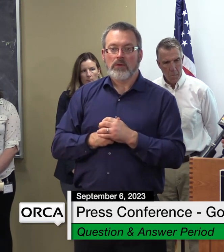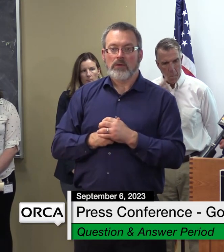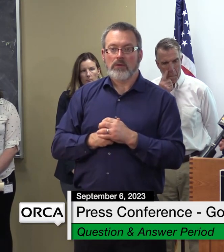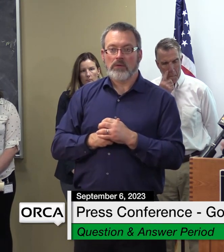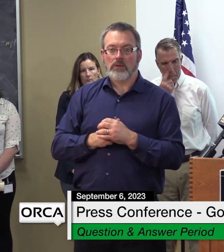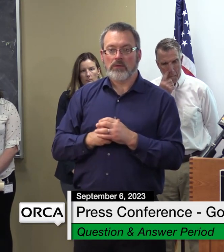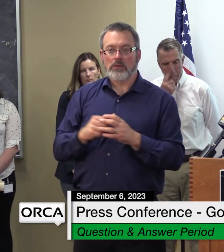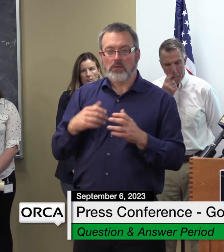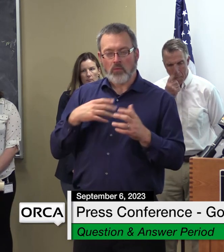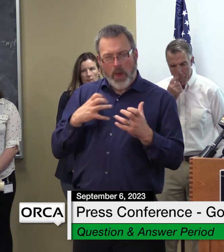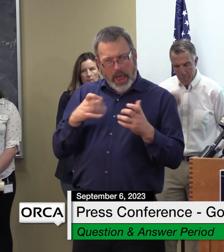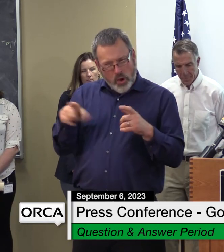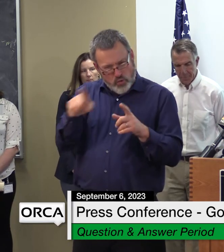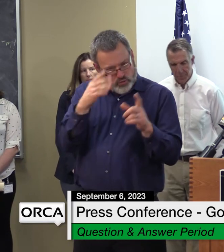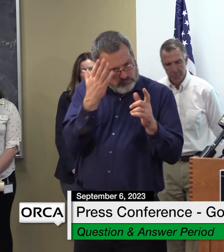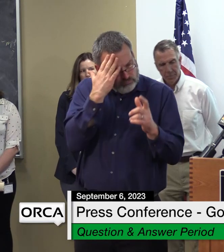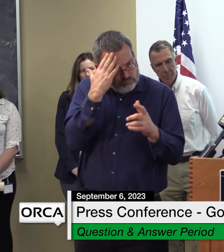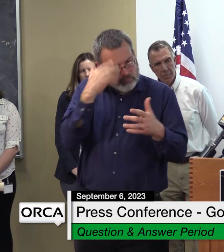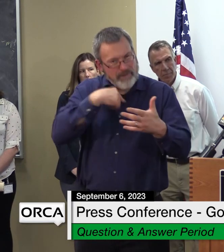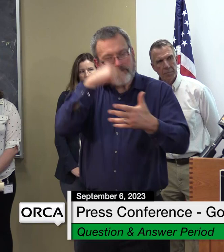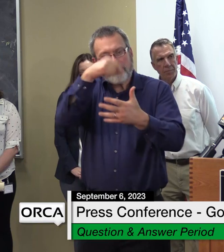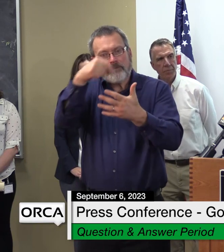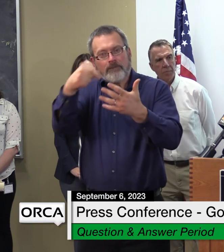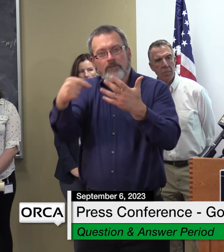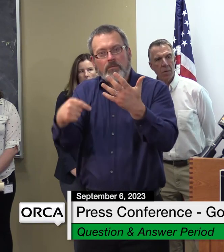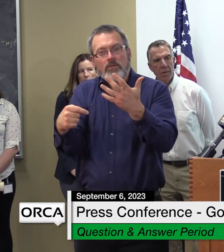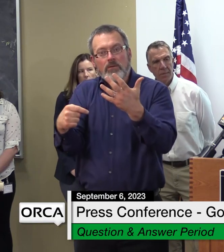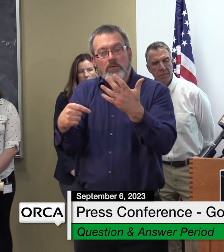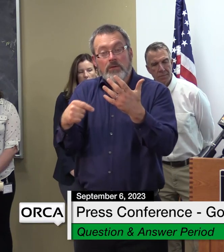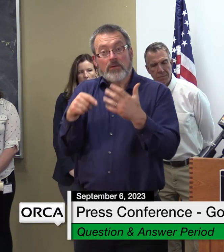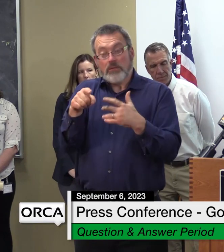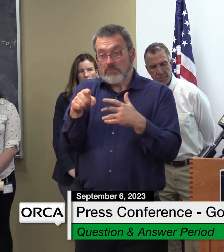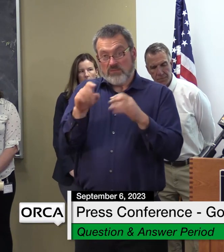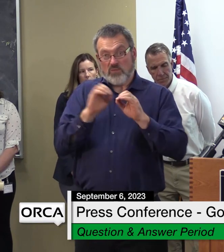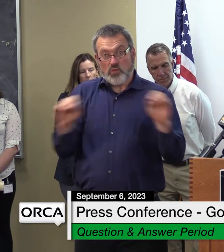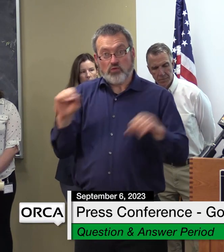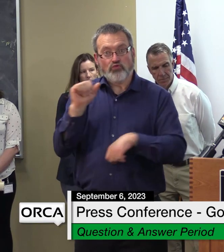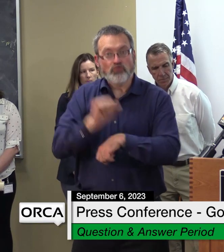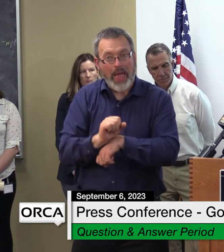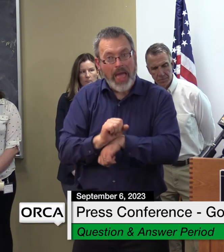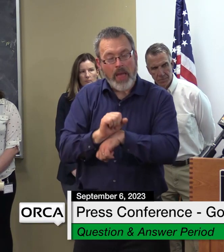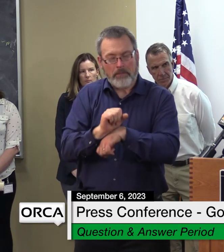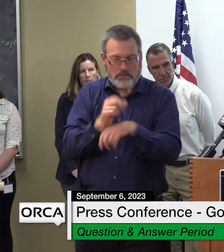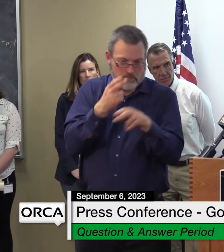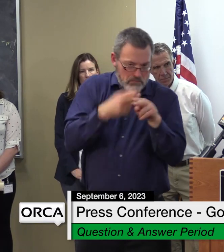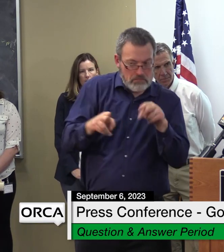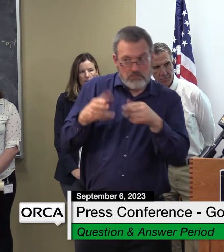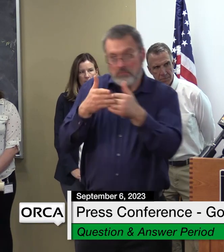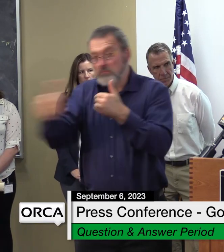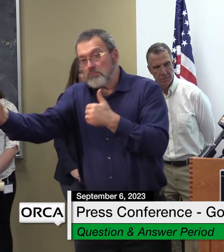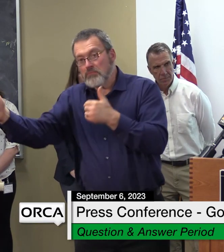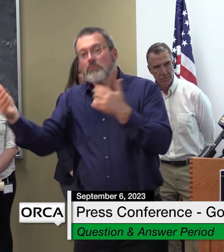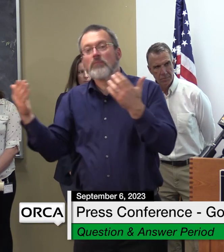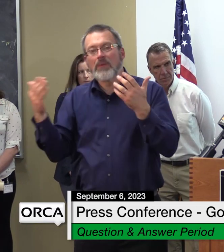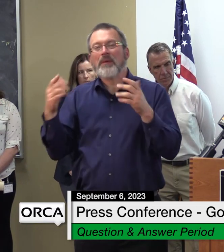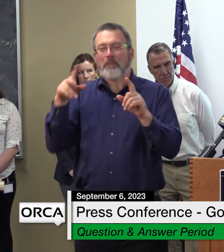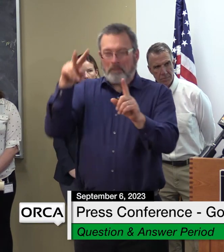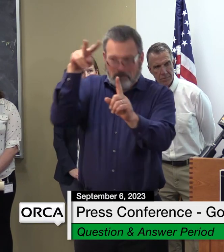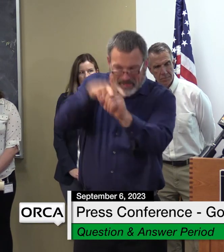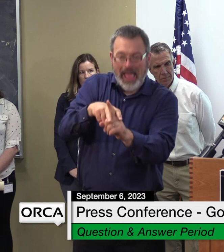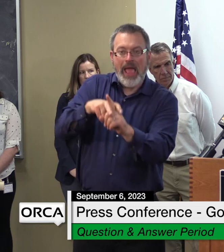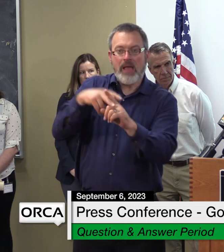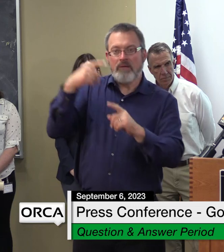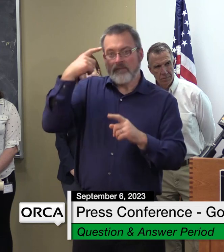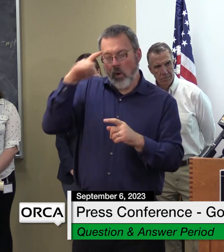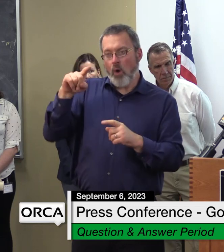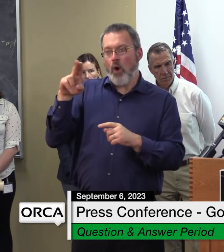of. If someone has lost their employment, whether it's temporary or permanently, they should file for unemployment insurance benefits first. So if